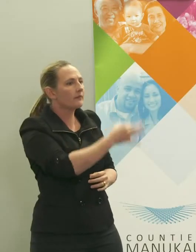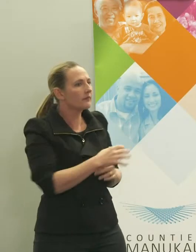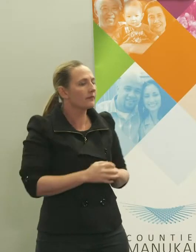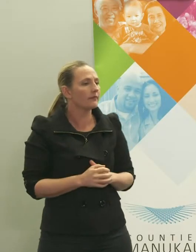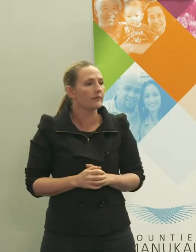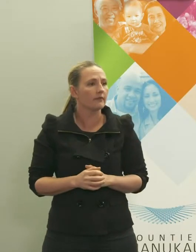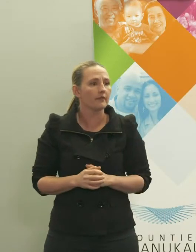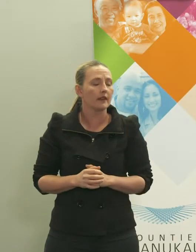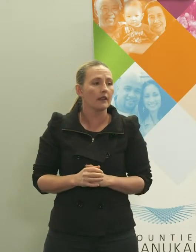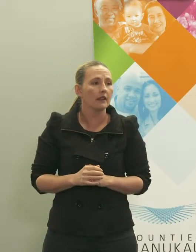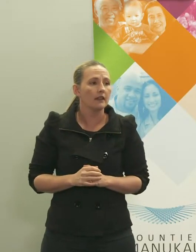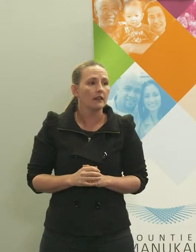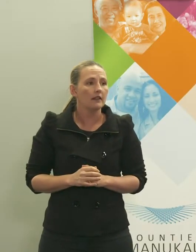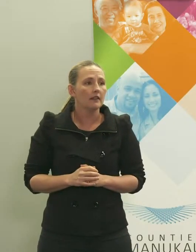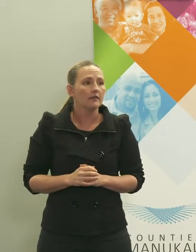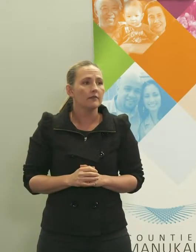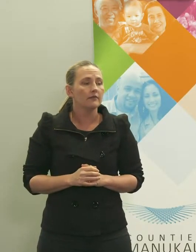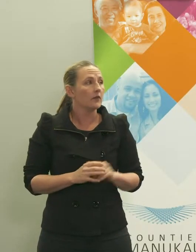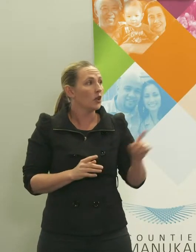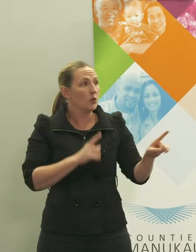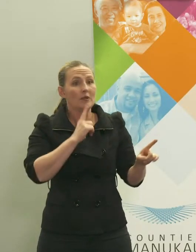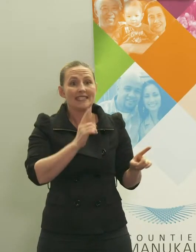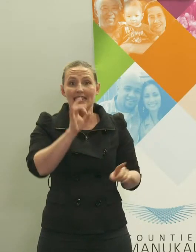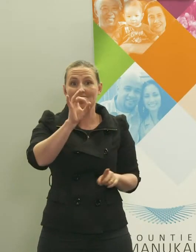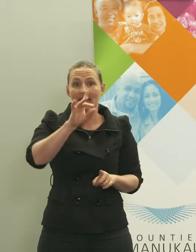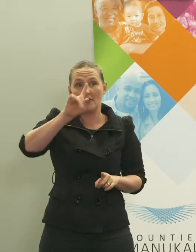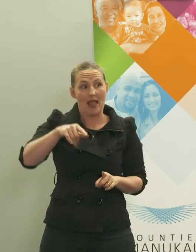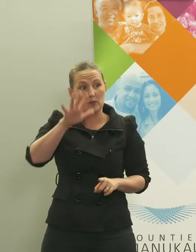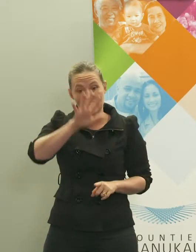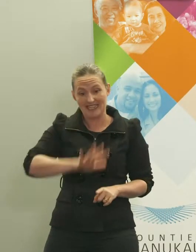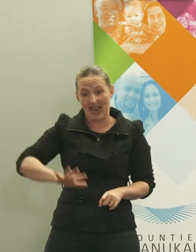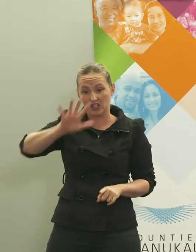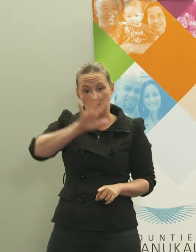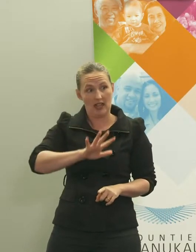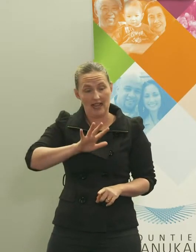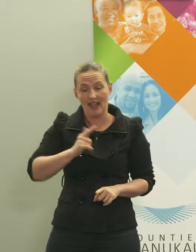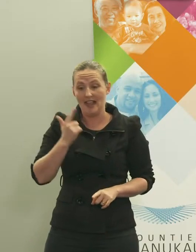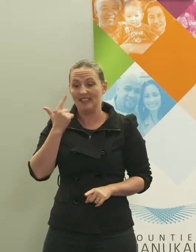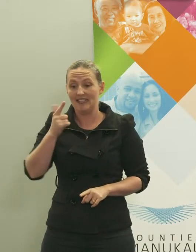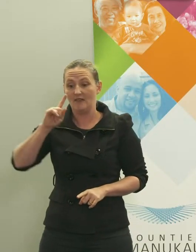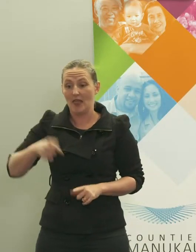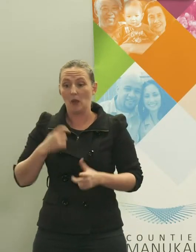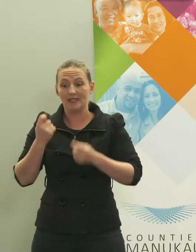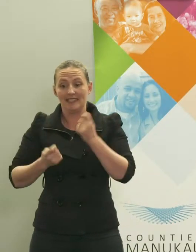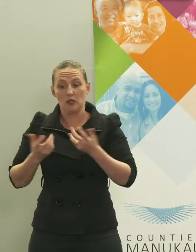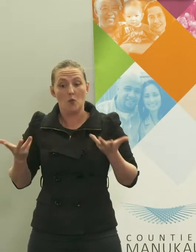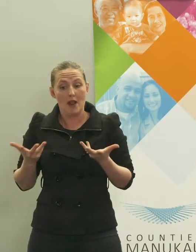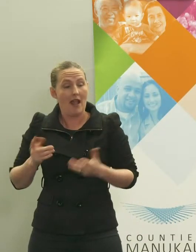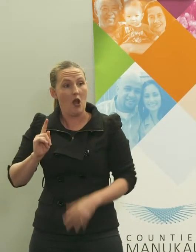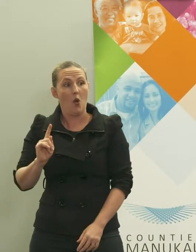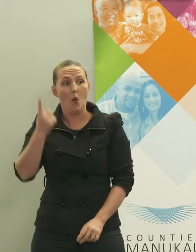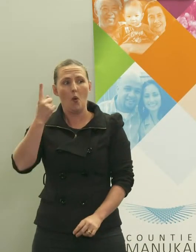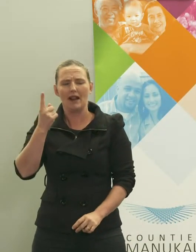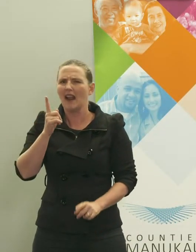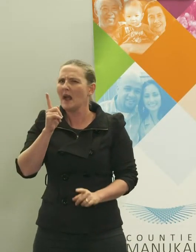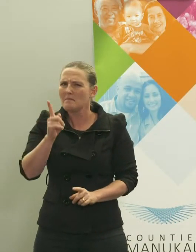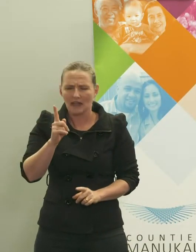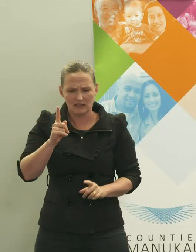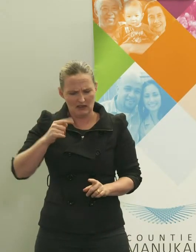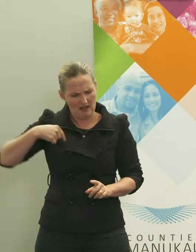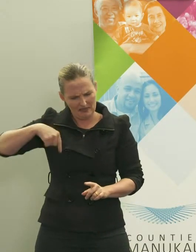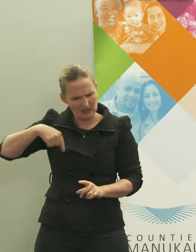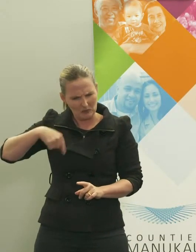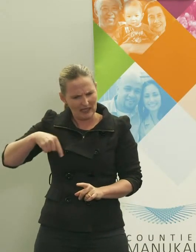aren't at the levels. I know that you sort of said 10,000 nationally and 7,000 pretty much in Auckland, but really that number hasn't been hit since last